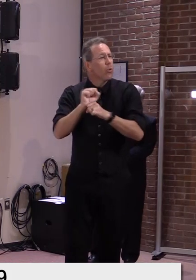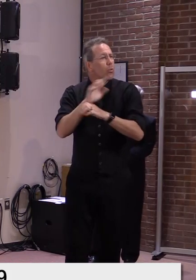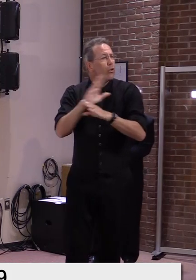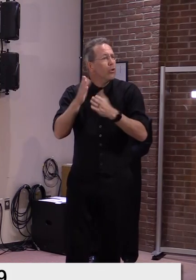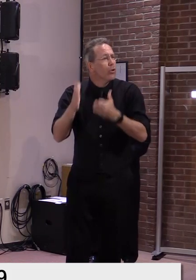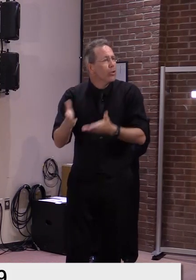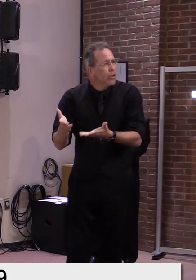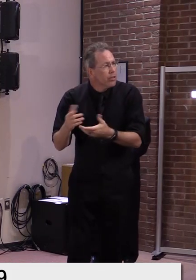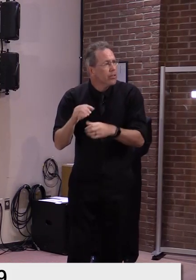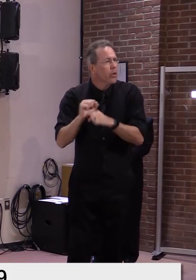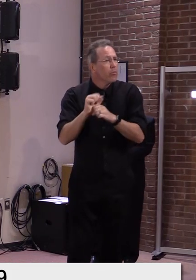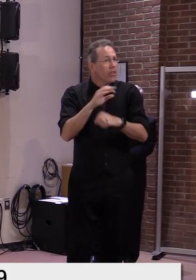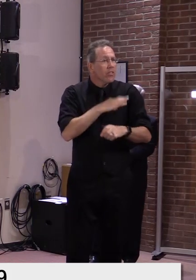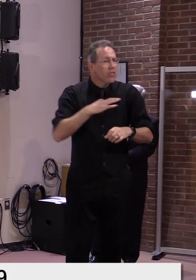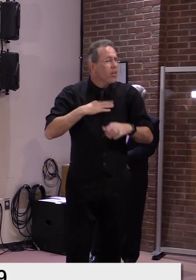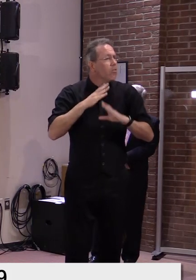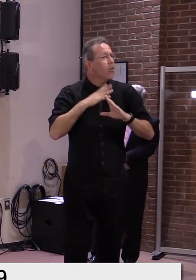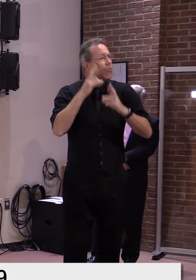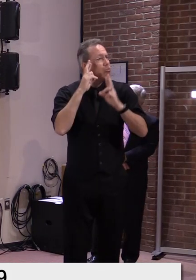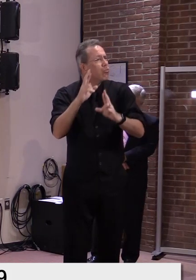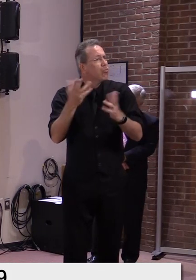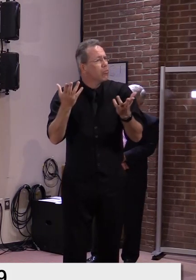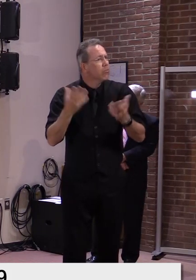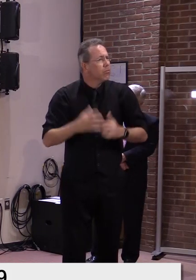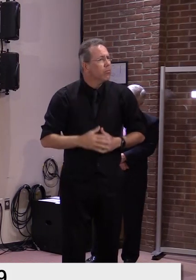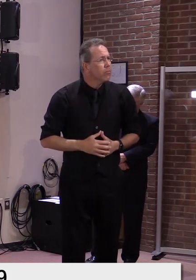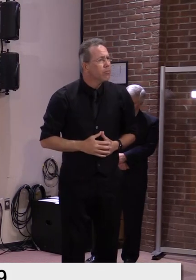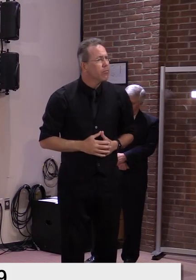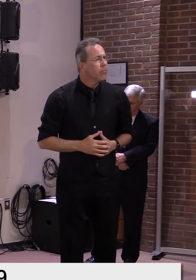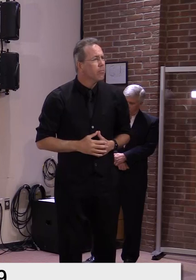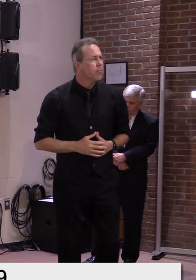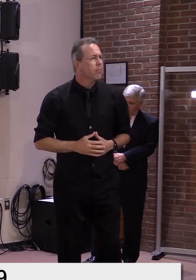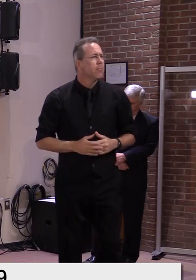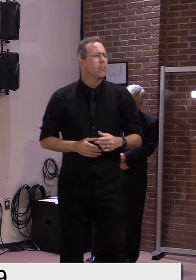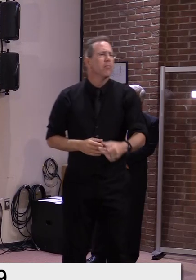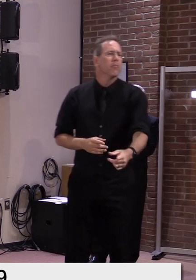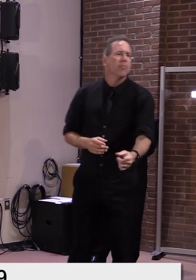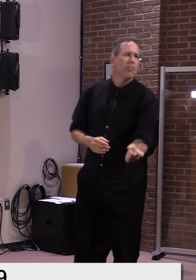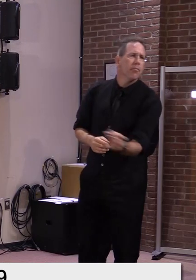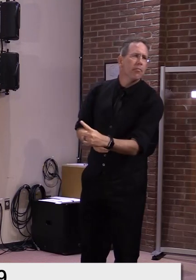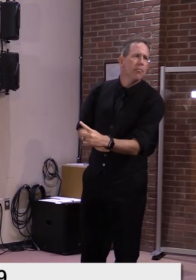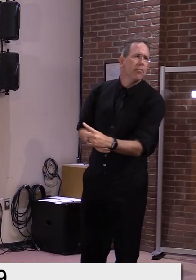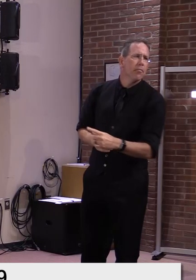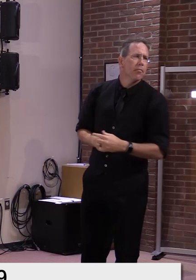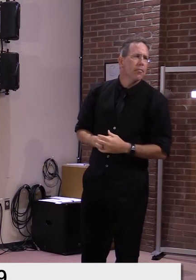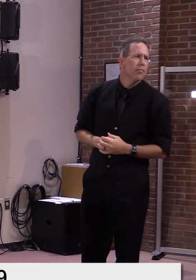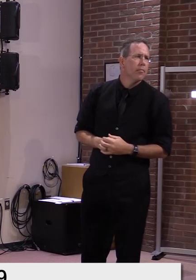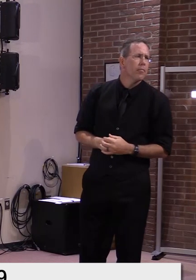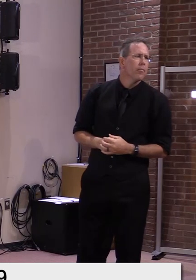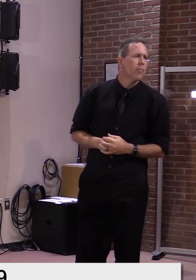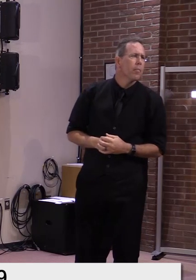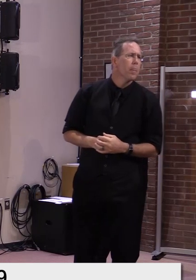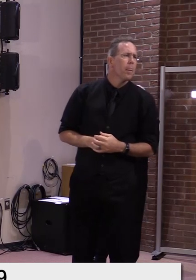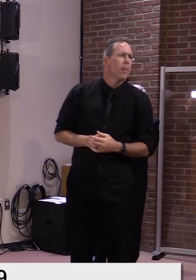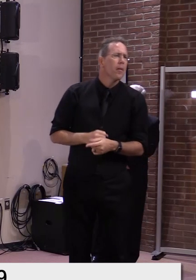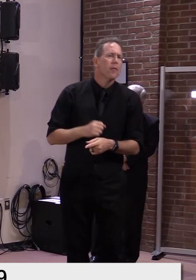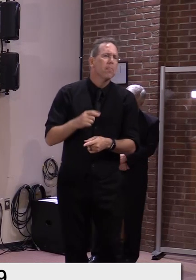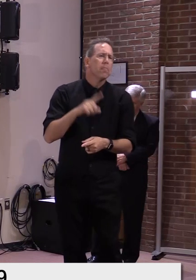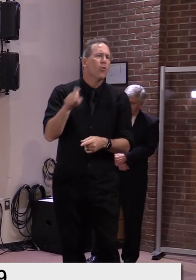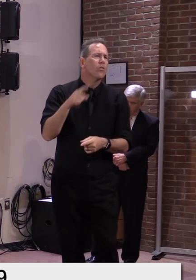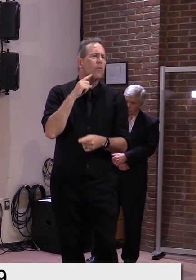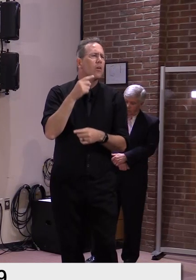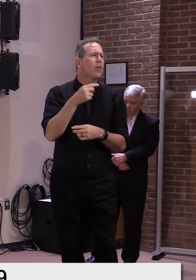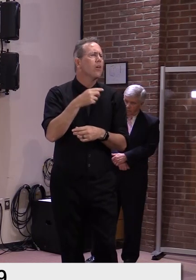The other thing I was wondering is if perhaps Commissioner Harrington would have an update on what's happening with the coffee cup